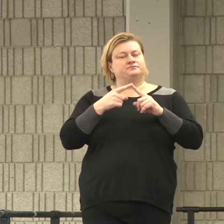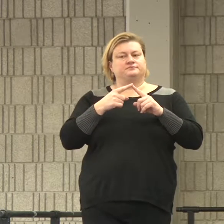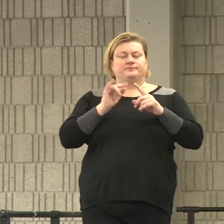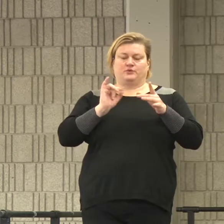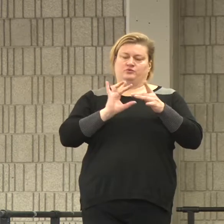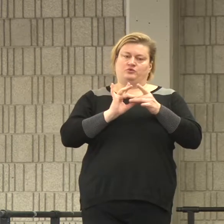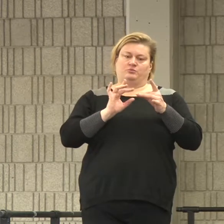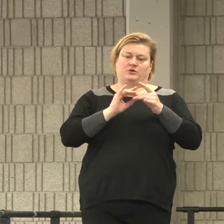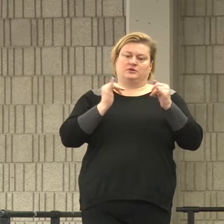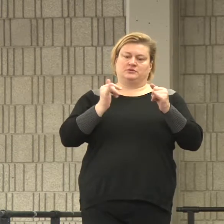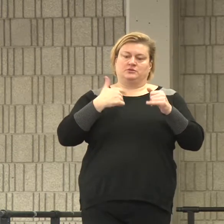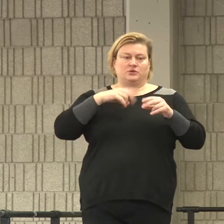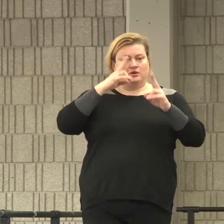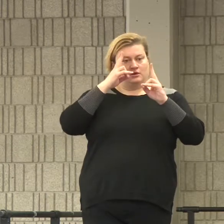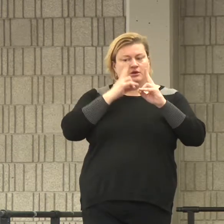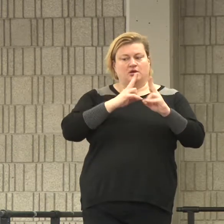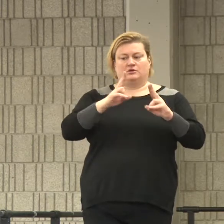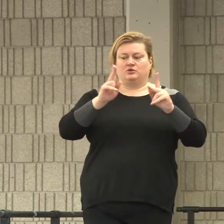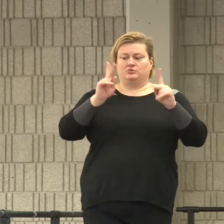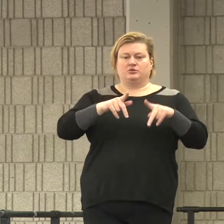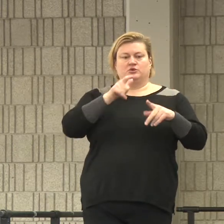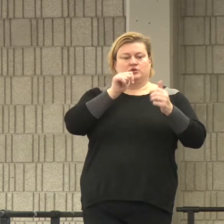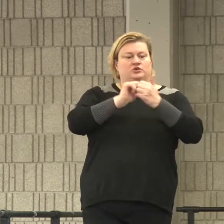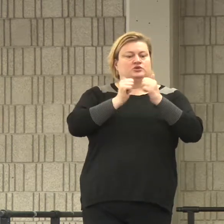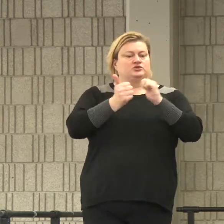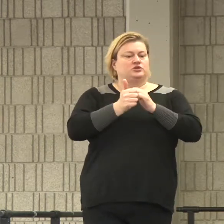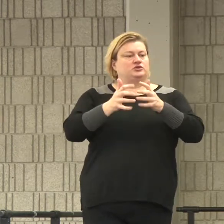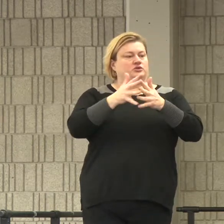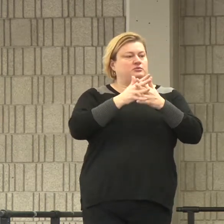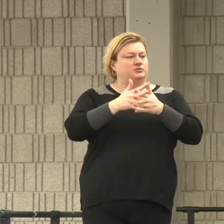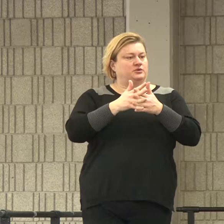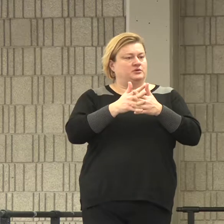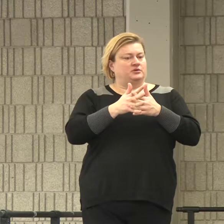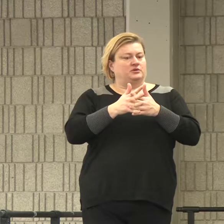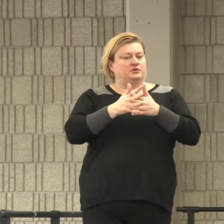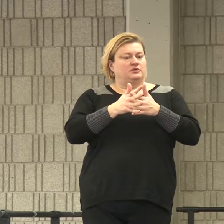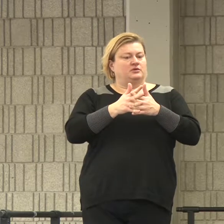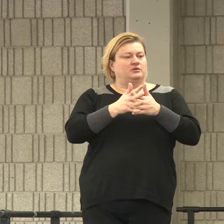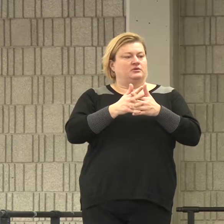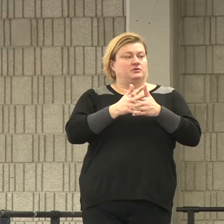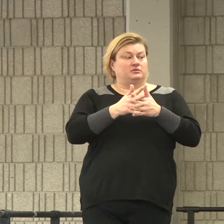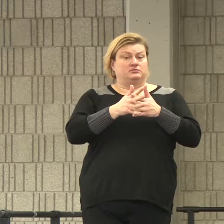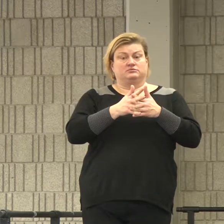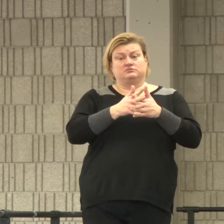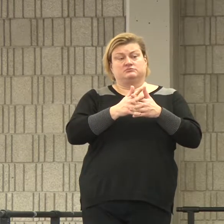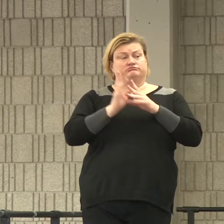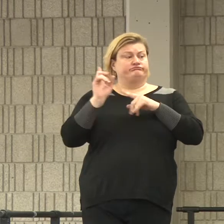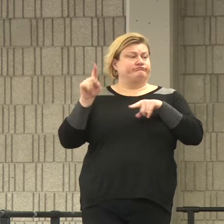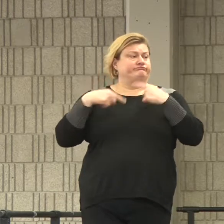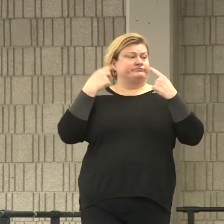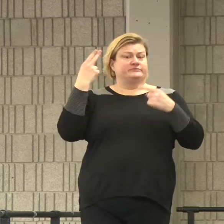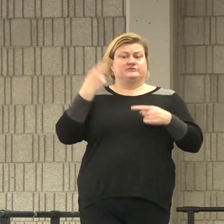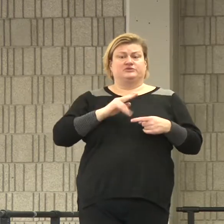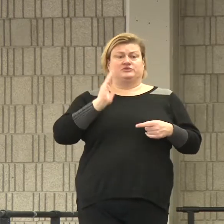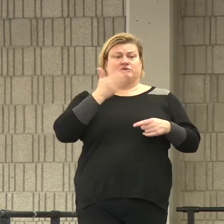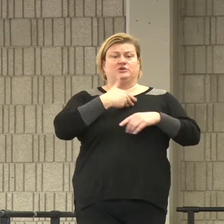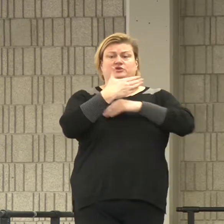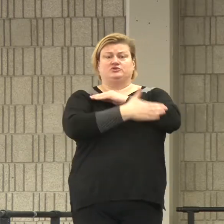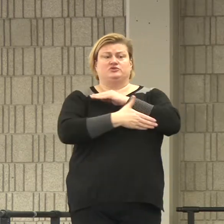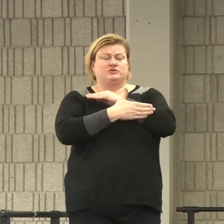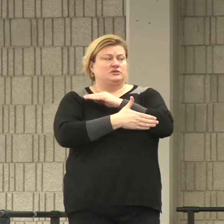remarks today, where we honor someone who changed America probably as much as anybody in the history of our entire